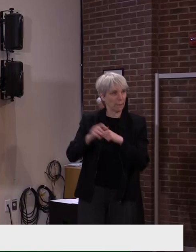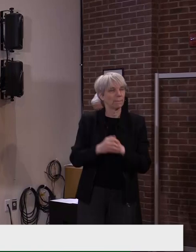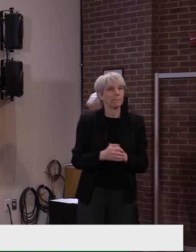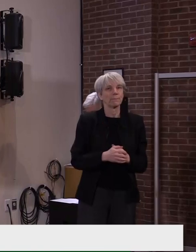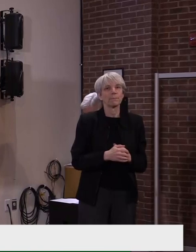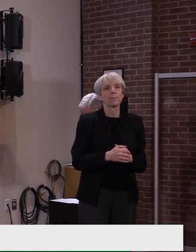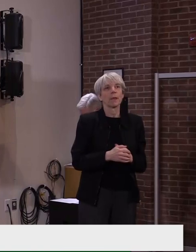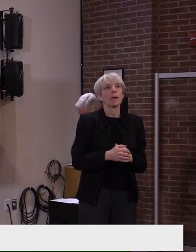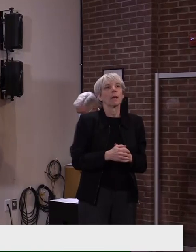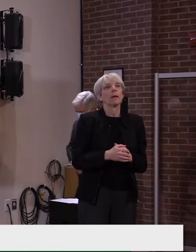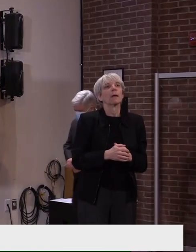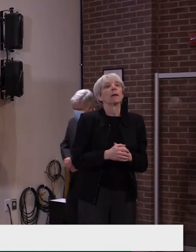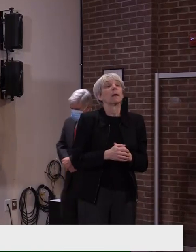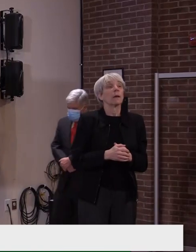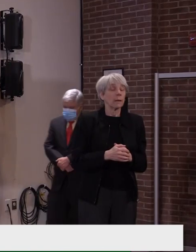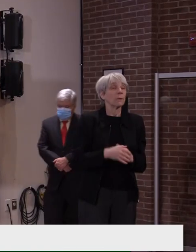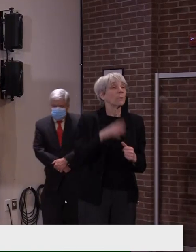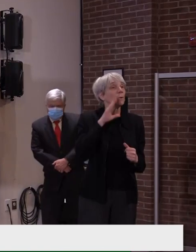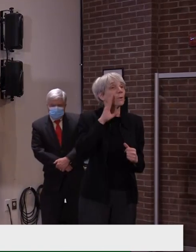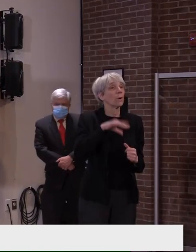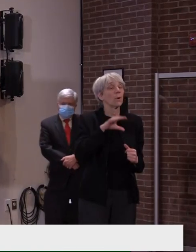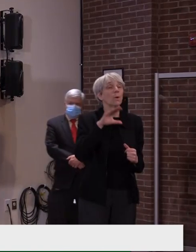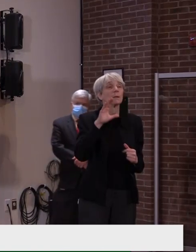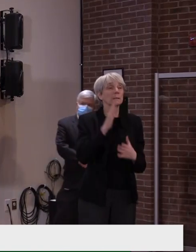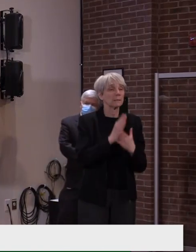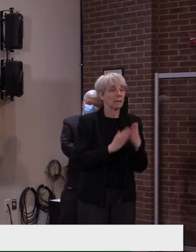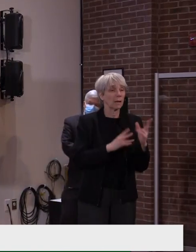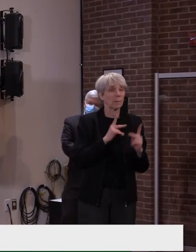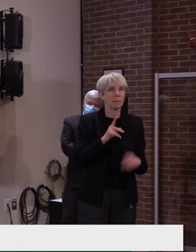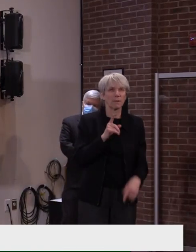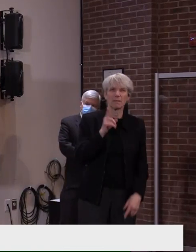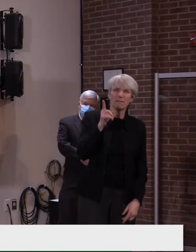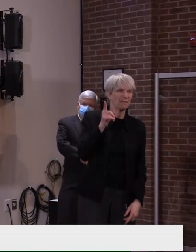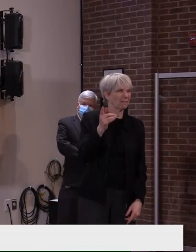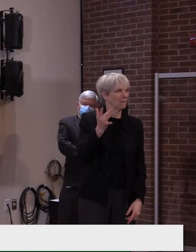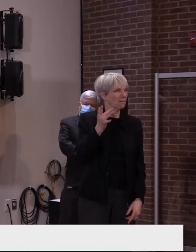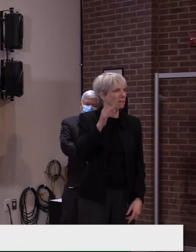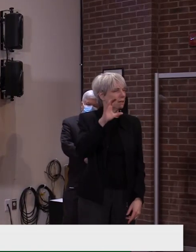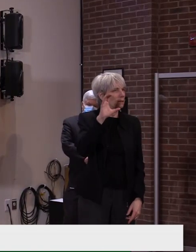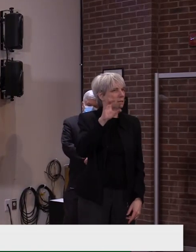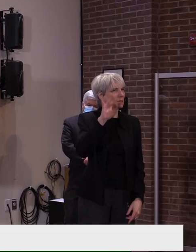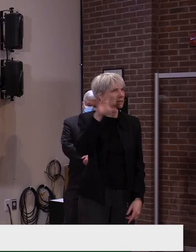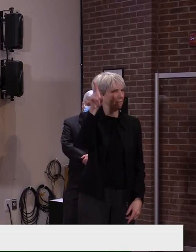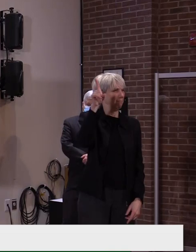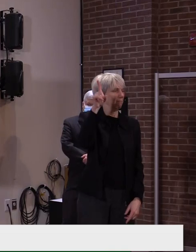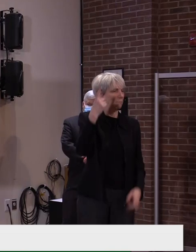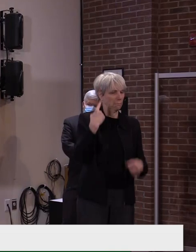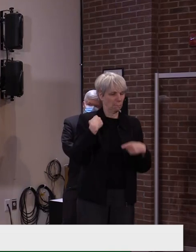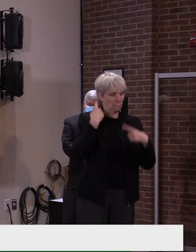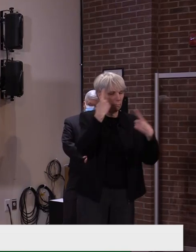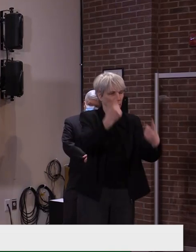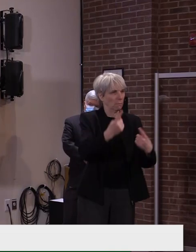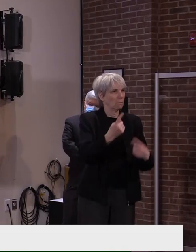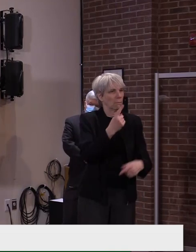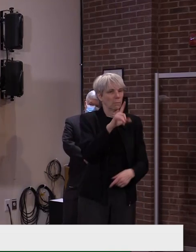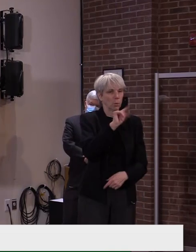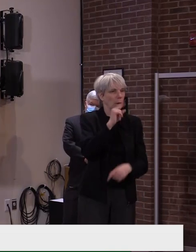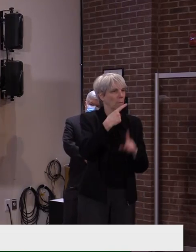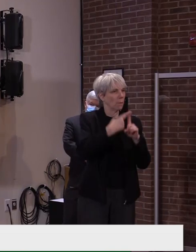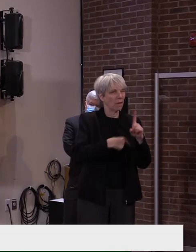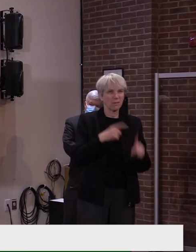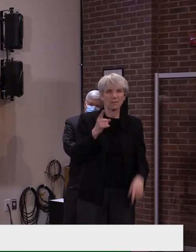reality is, you know, CDC has been criticized off and on throughout the pandemic. Part of the criticism has